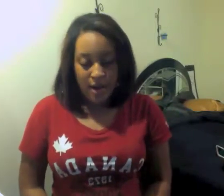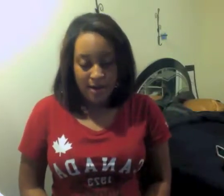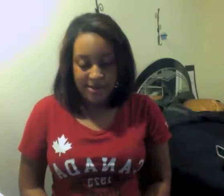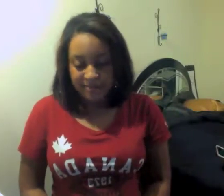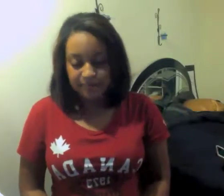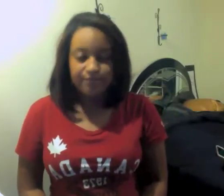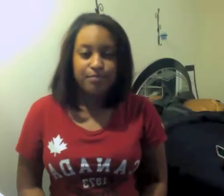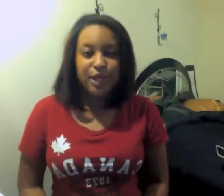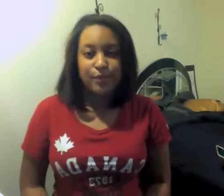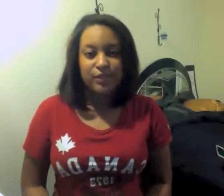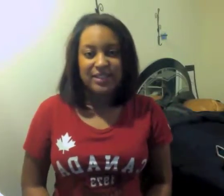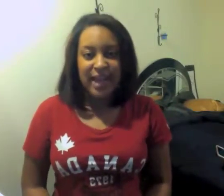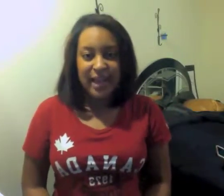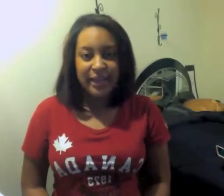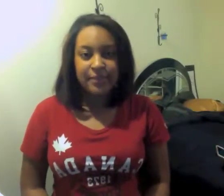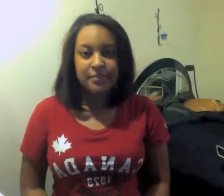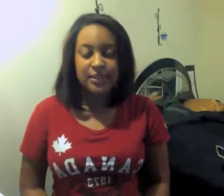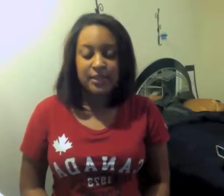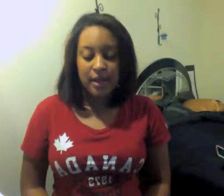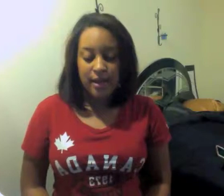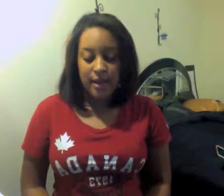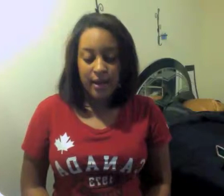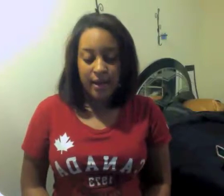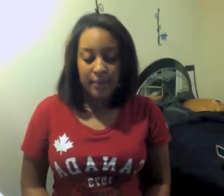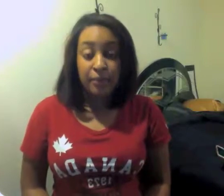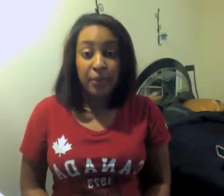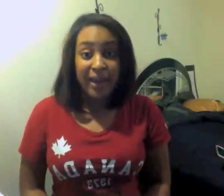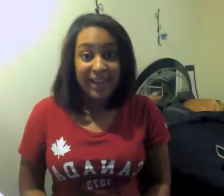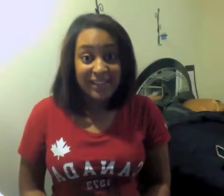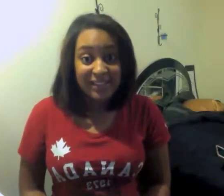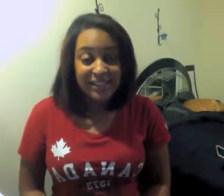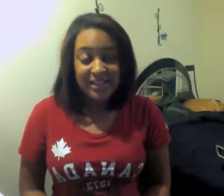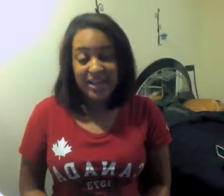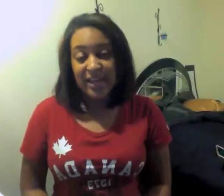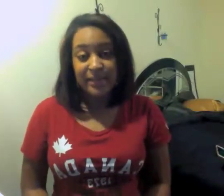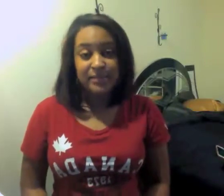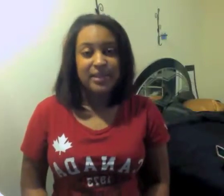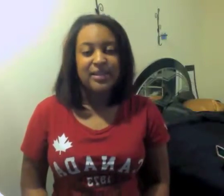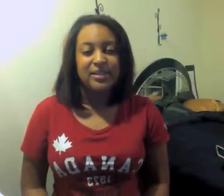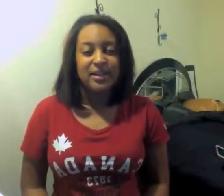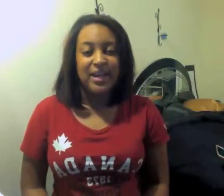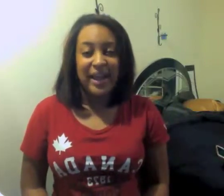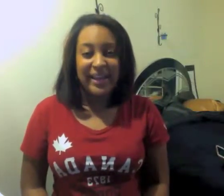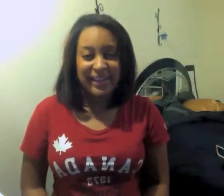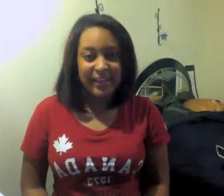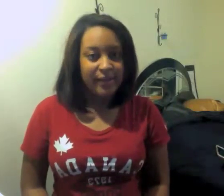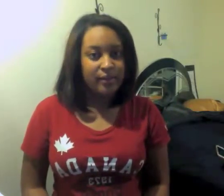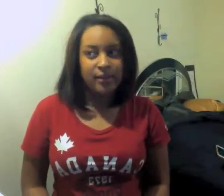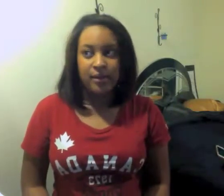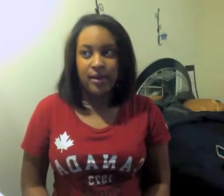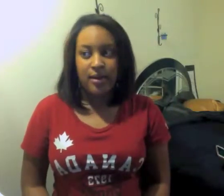are people's names, brand names, as in Nike,